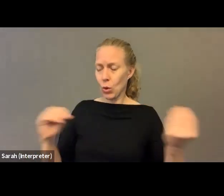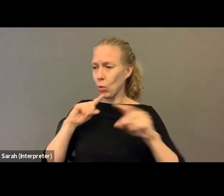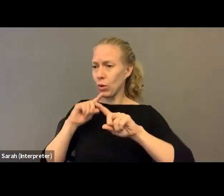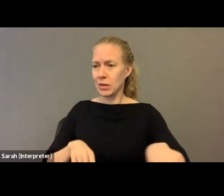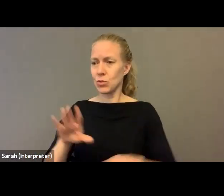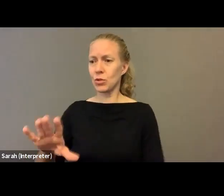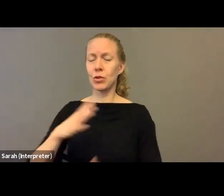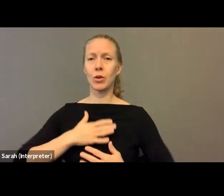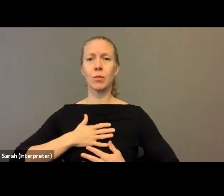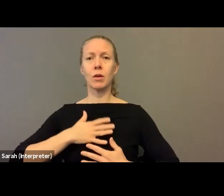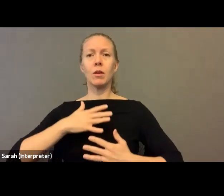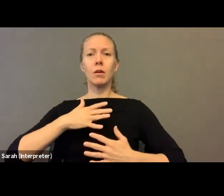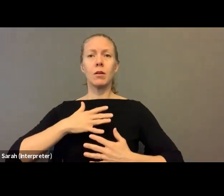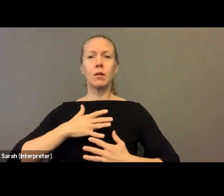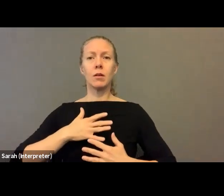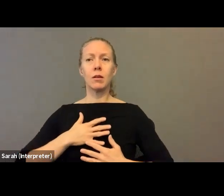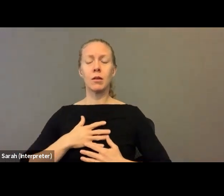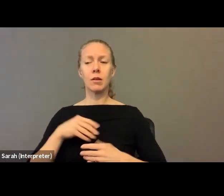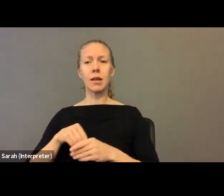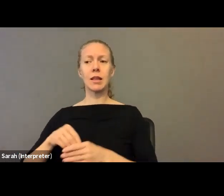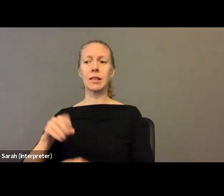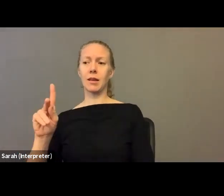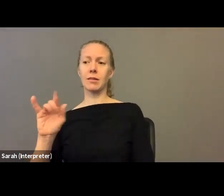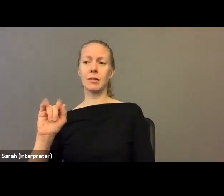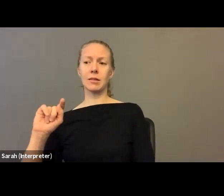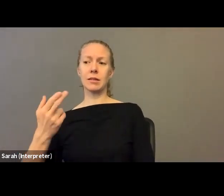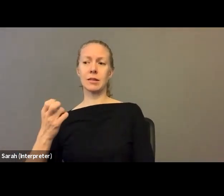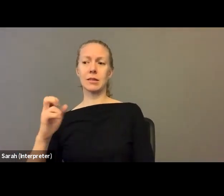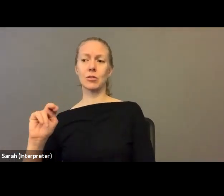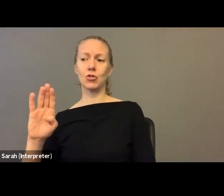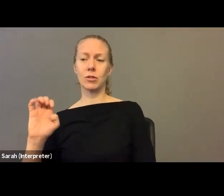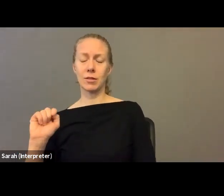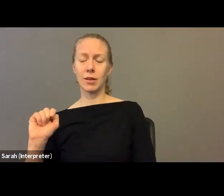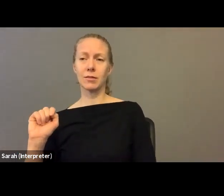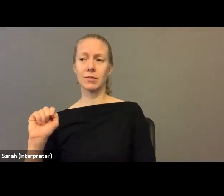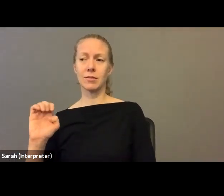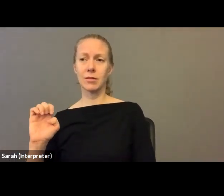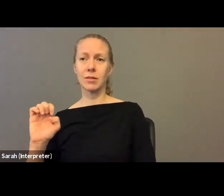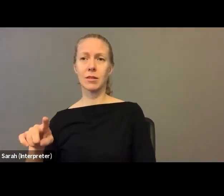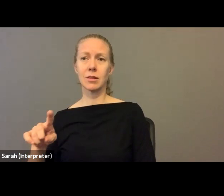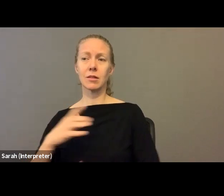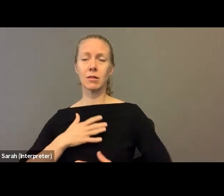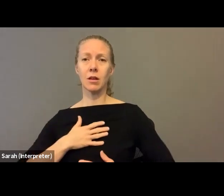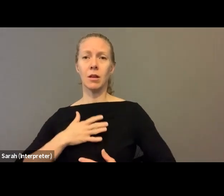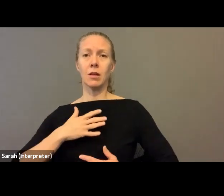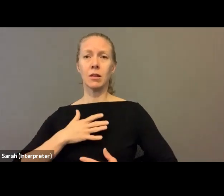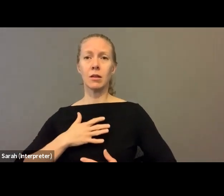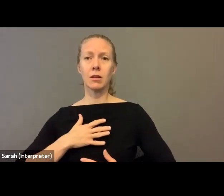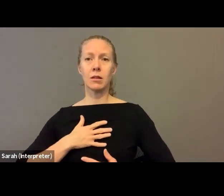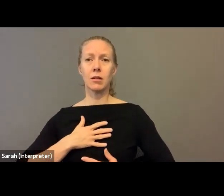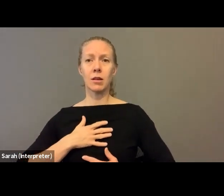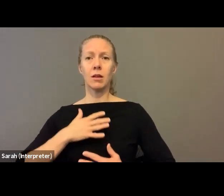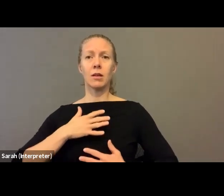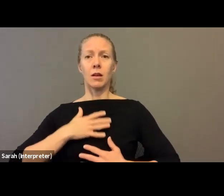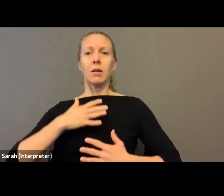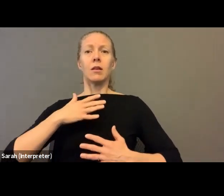in kitchenettes, halved, quartered, cut again.